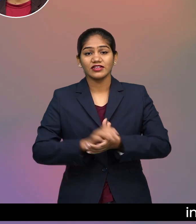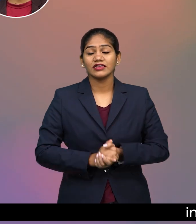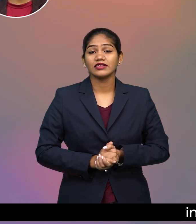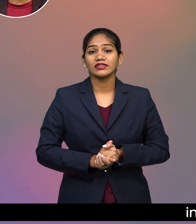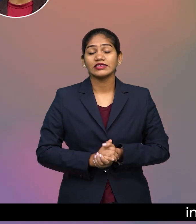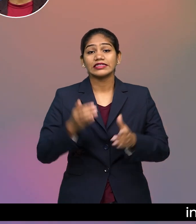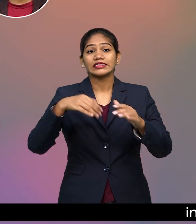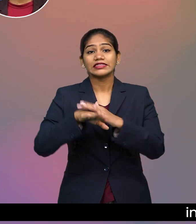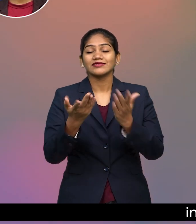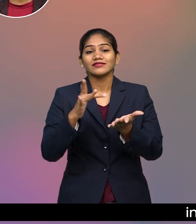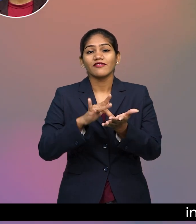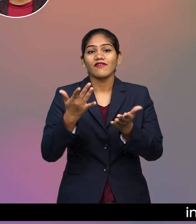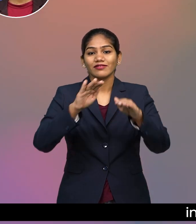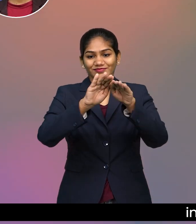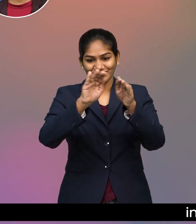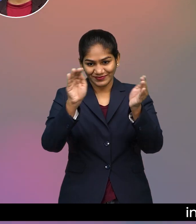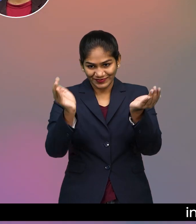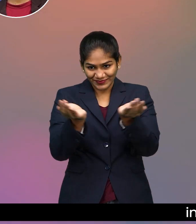in the lithosphere